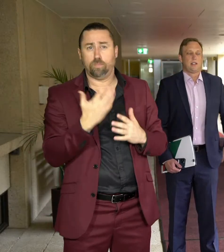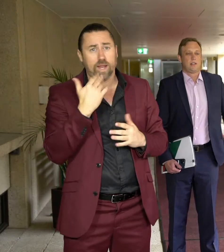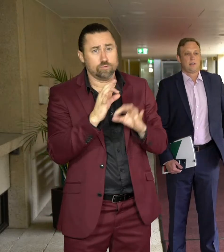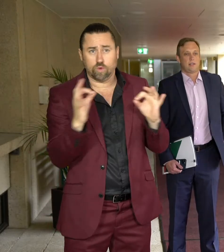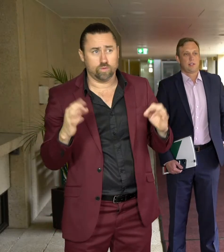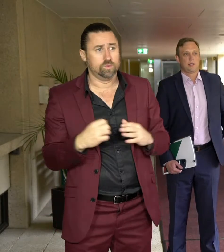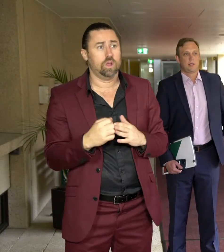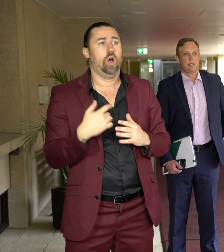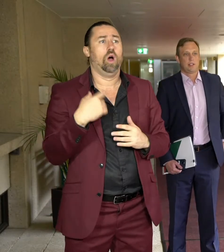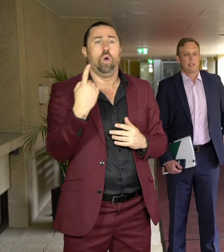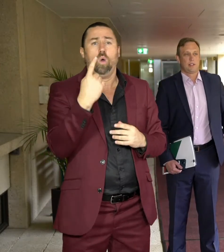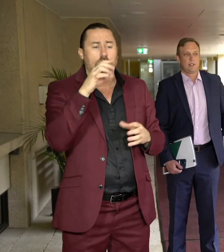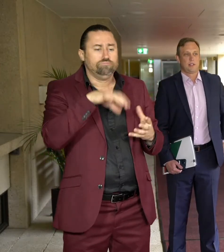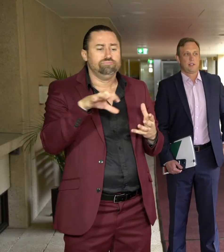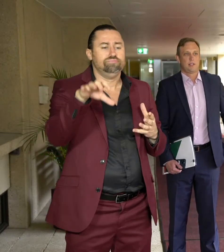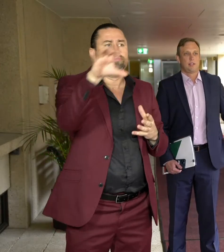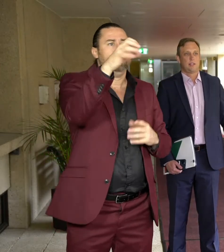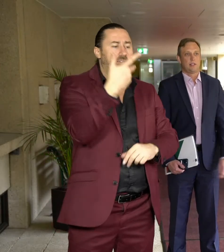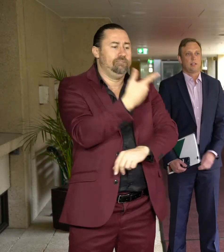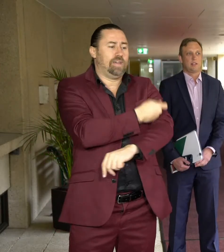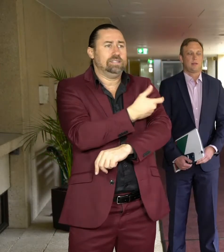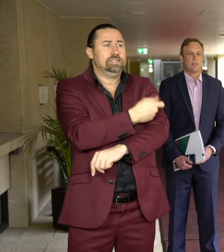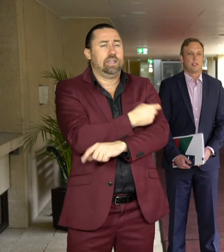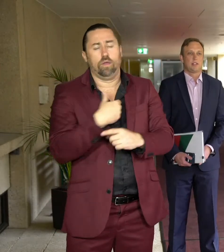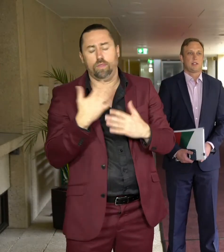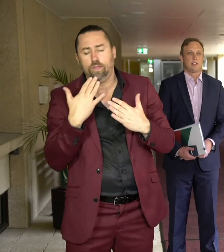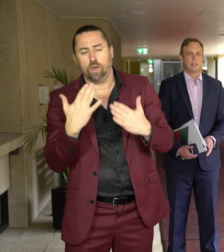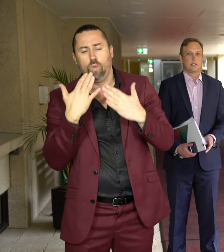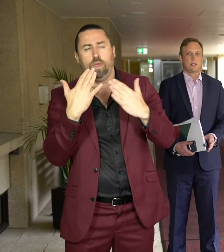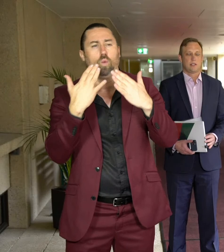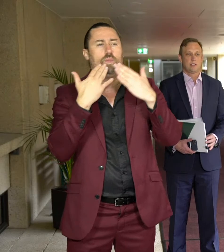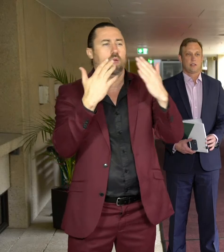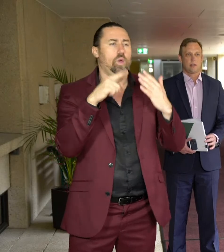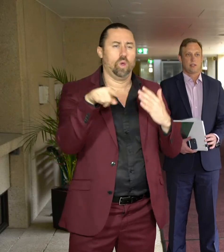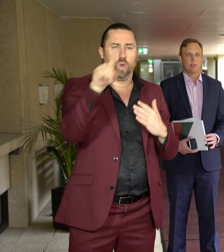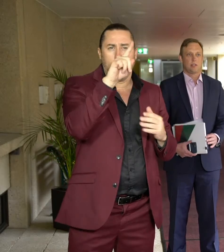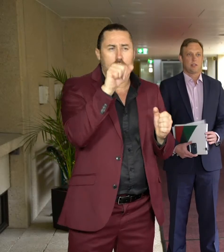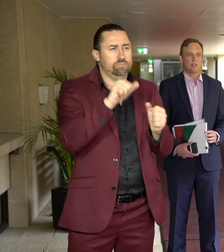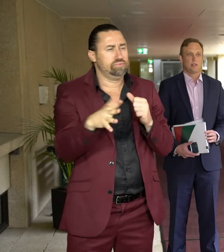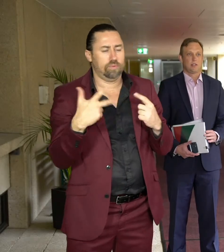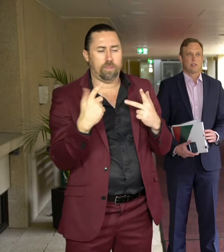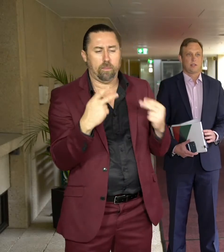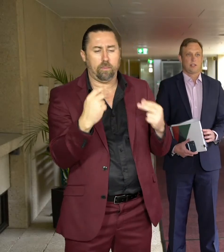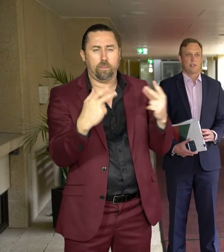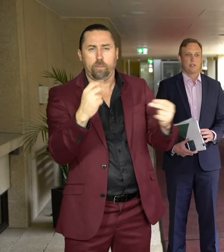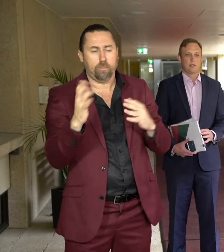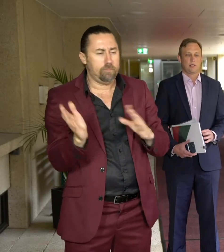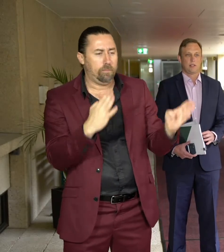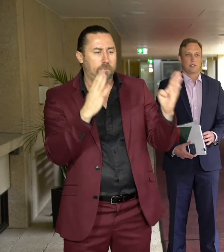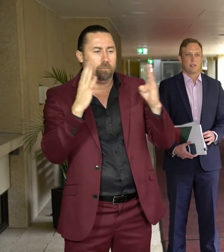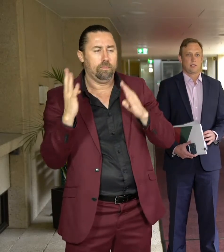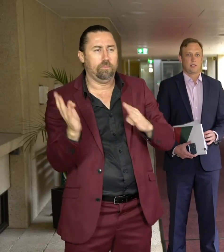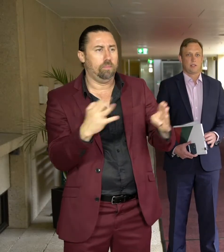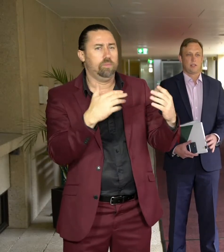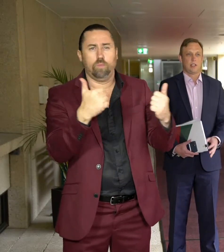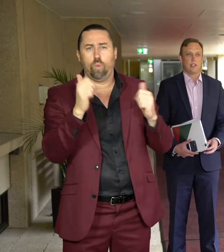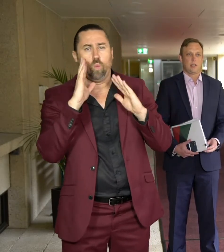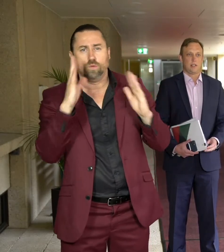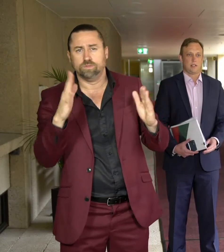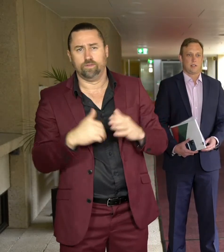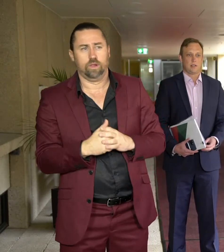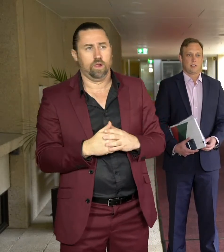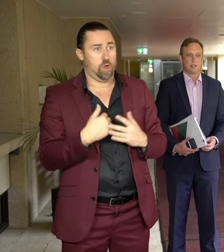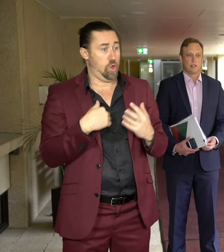of our vaccination centres and the staff there for great numbers. We are certainly on track of delivering at least the same number